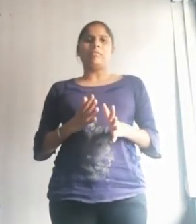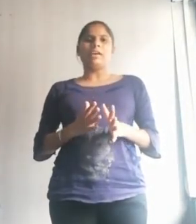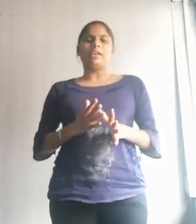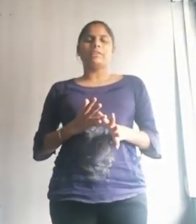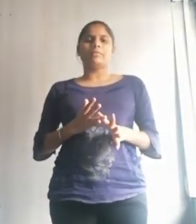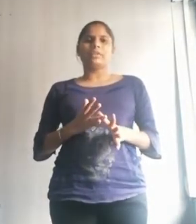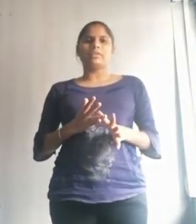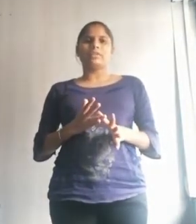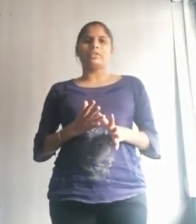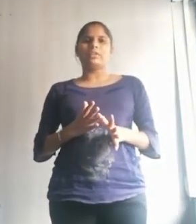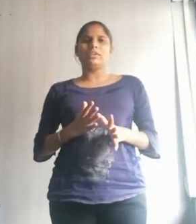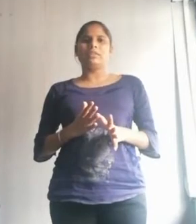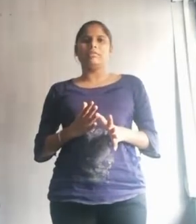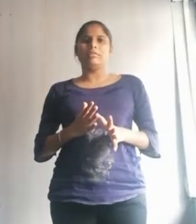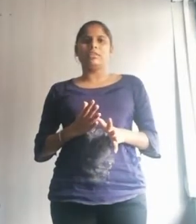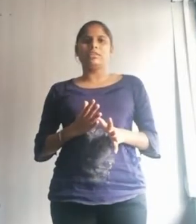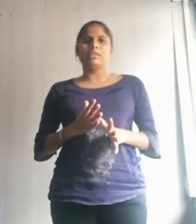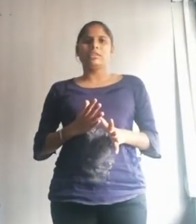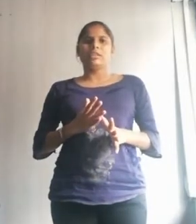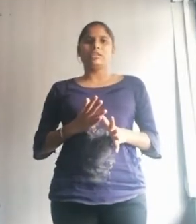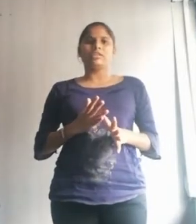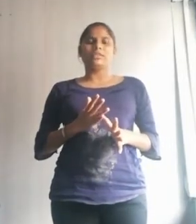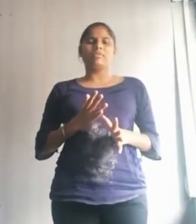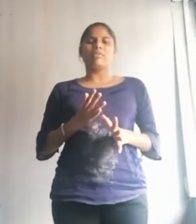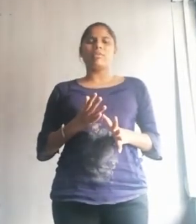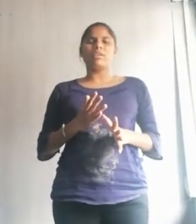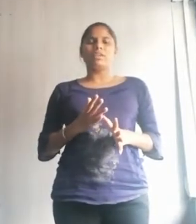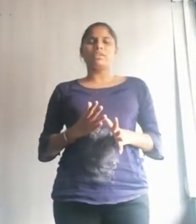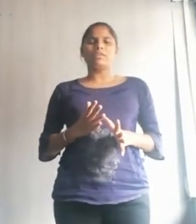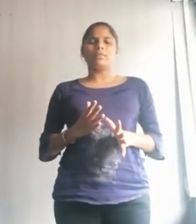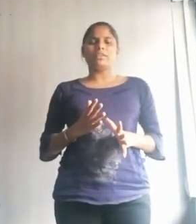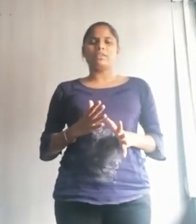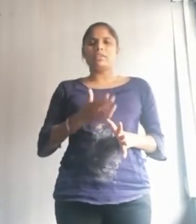lambda expression. Then makes it is a for each method.